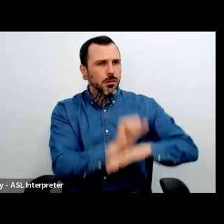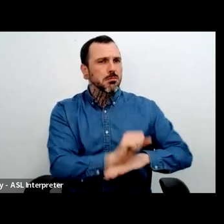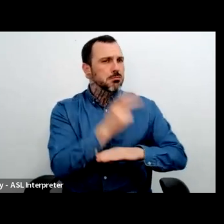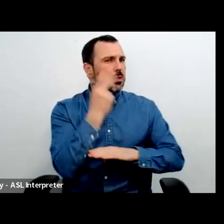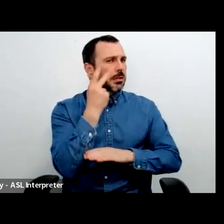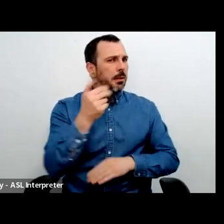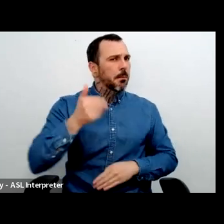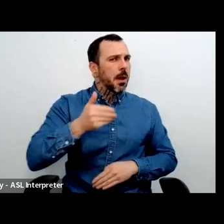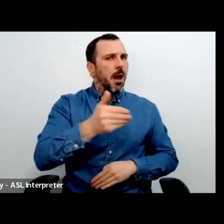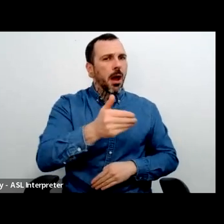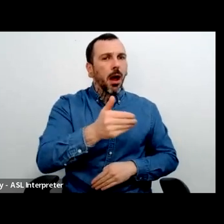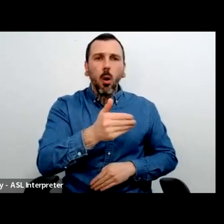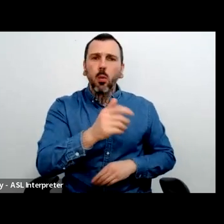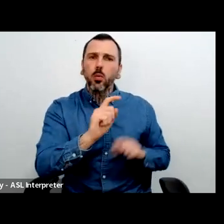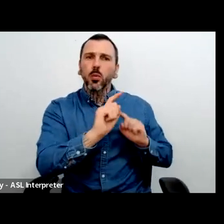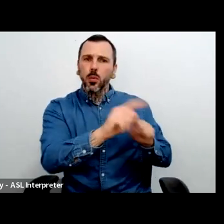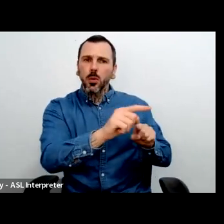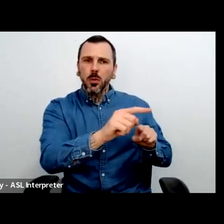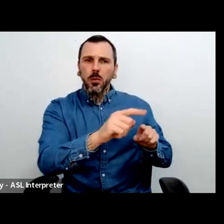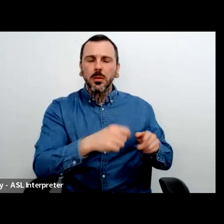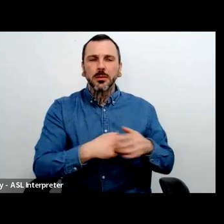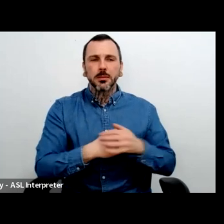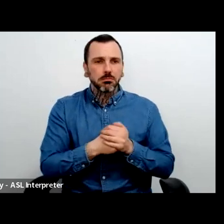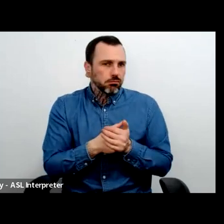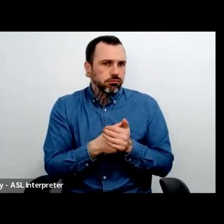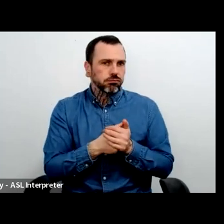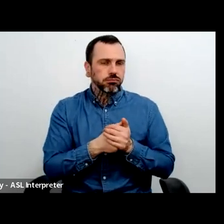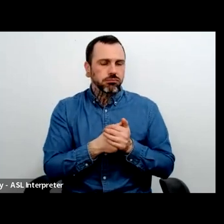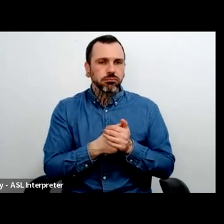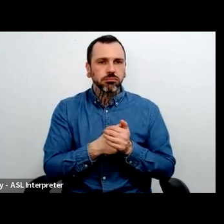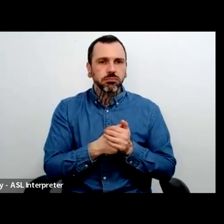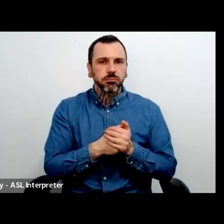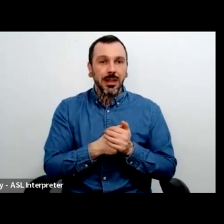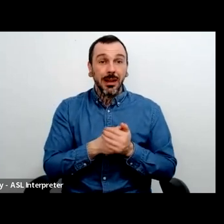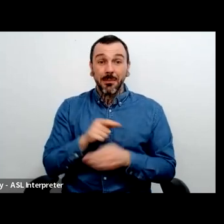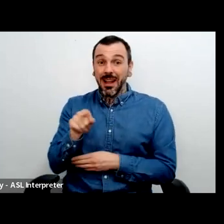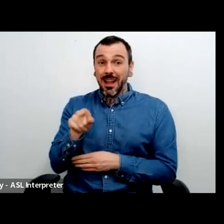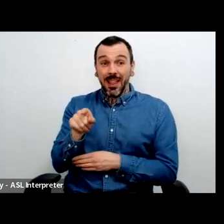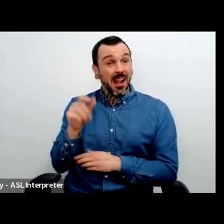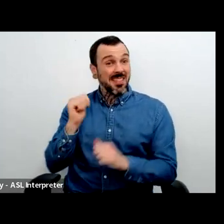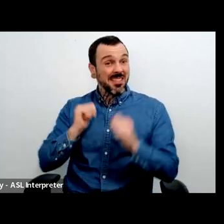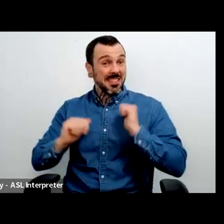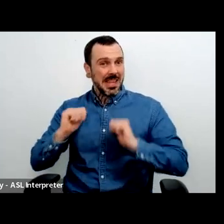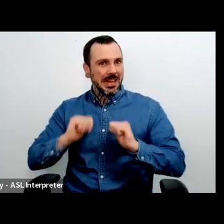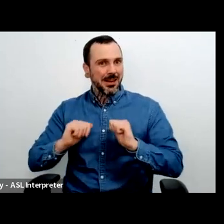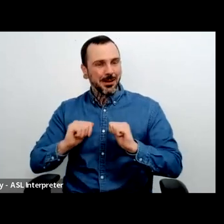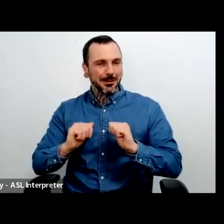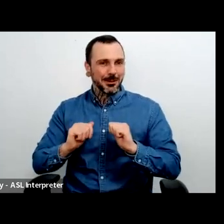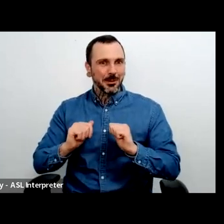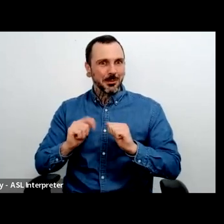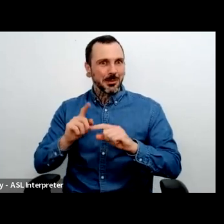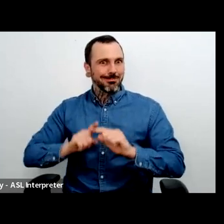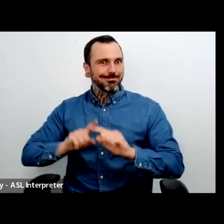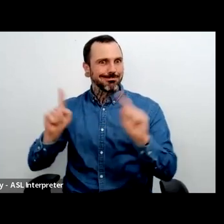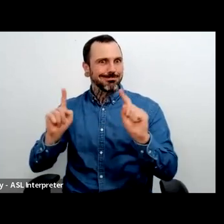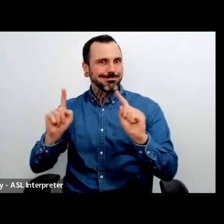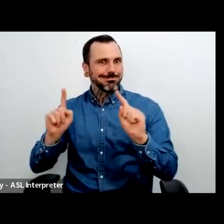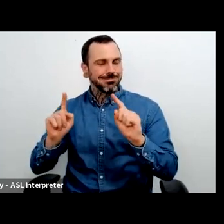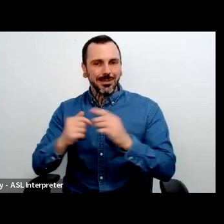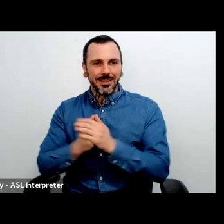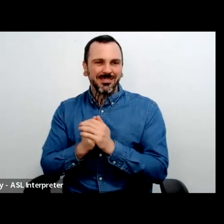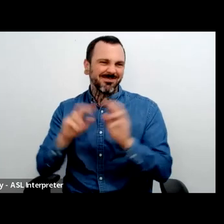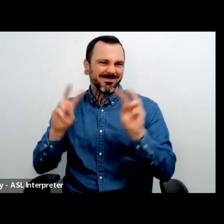crowd-pleasing stuff, if you will. And the riskier stuff, the insinuation, of course, is that the riskier